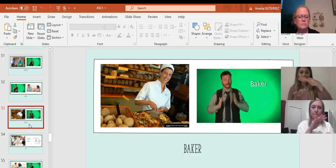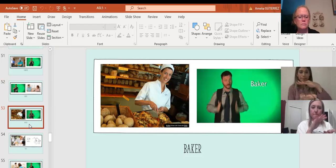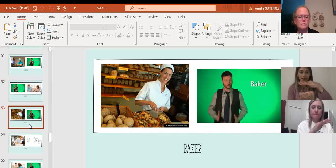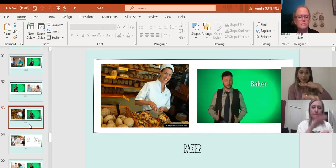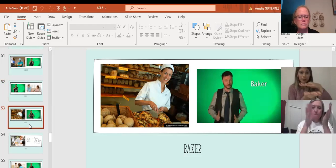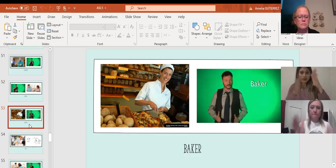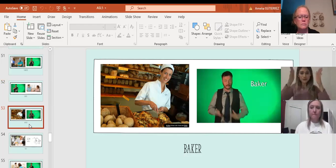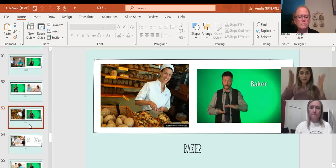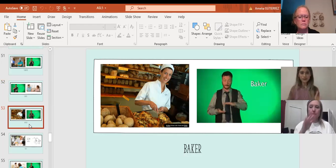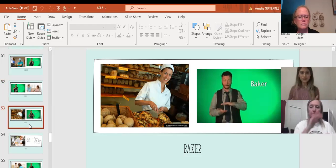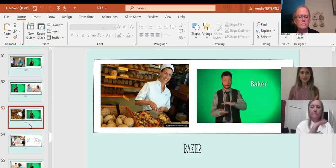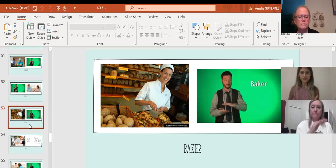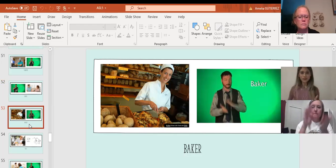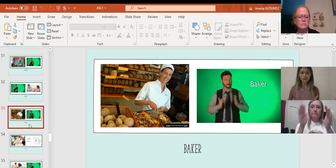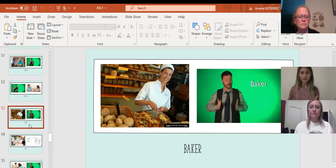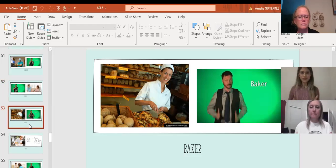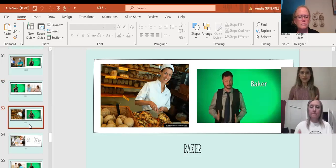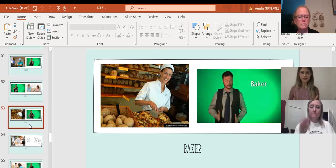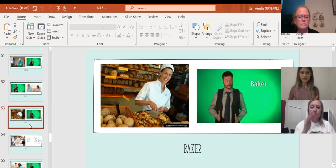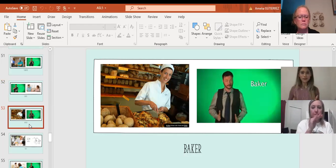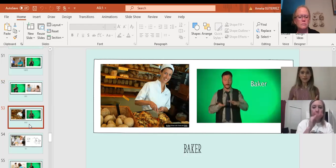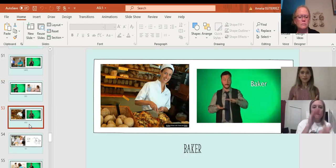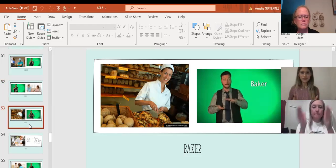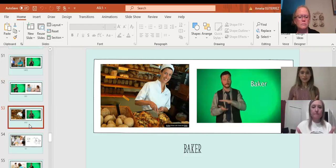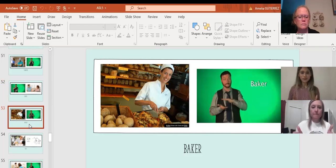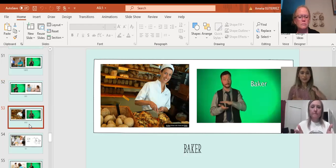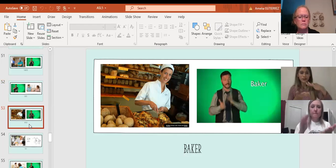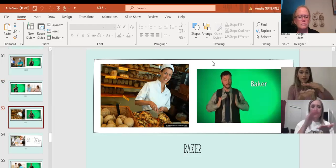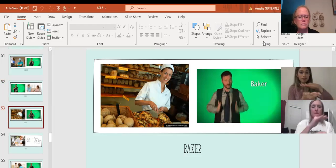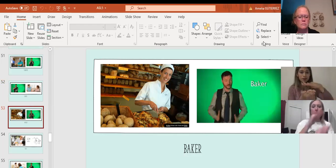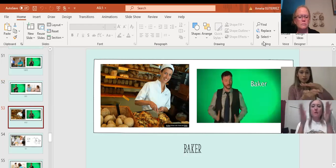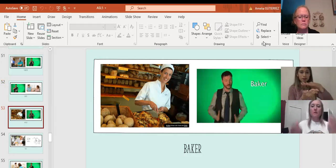And then person, so baker, baker.